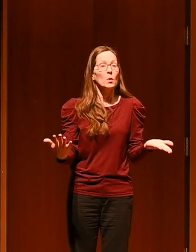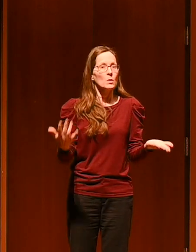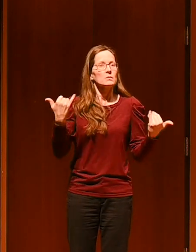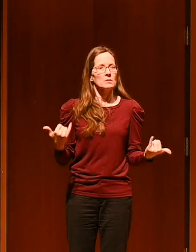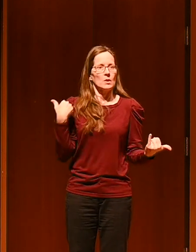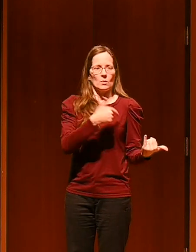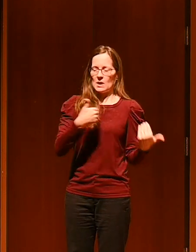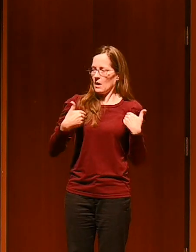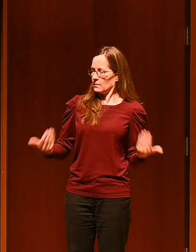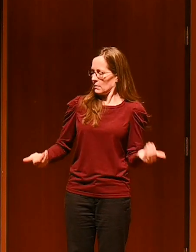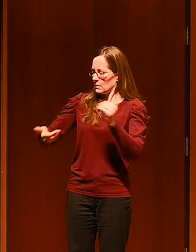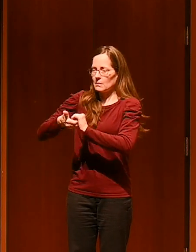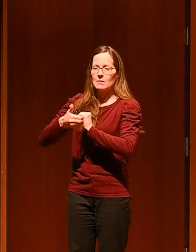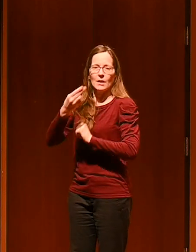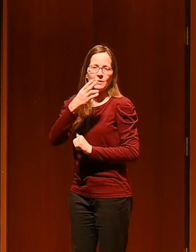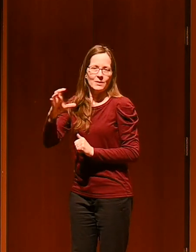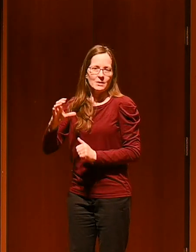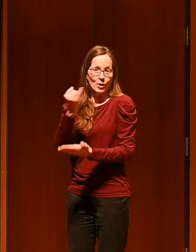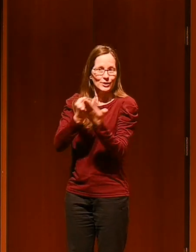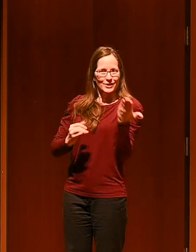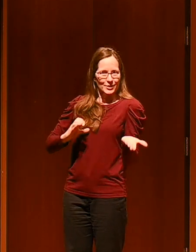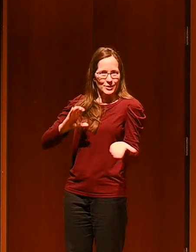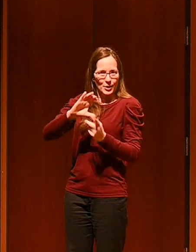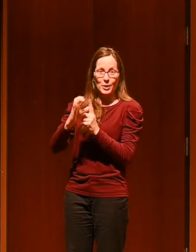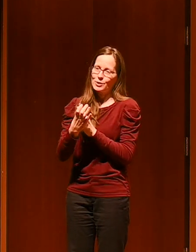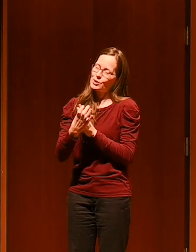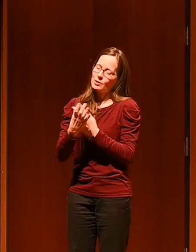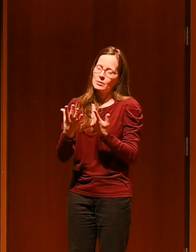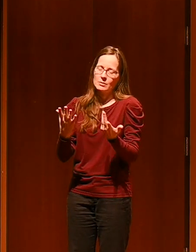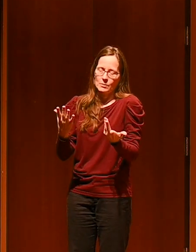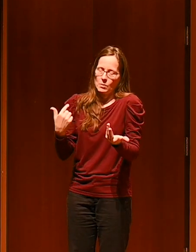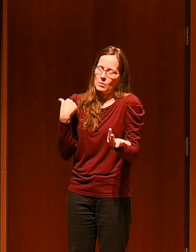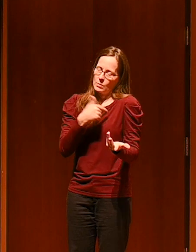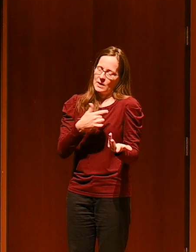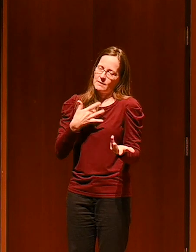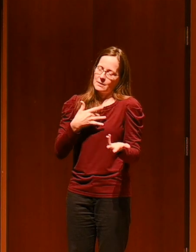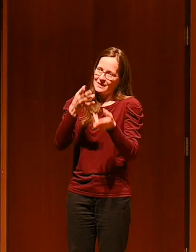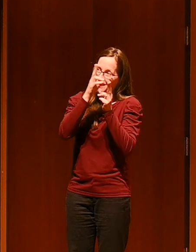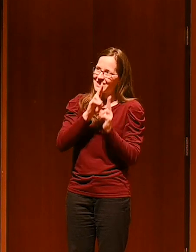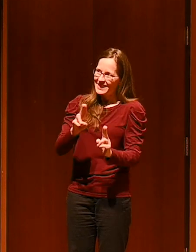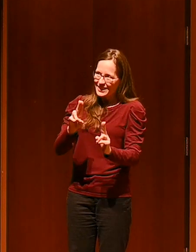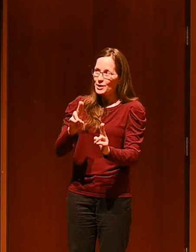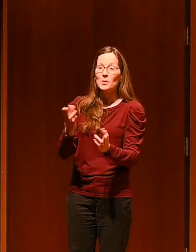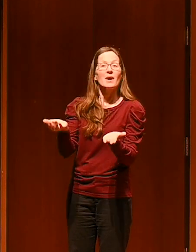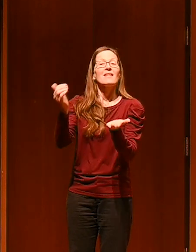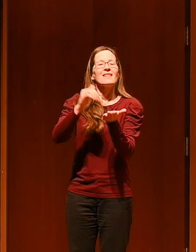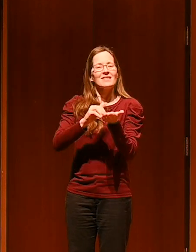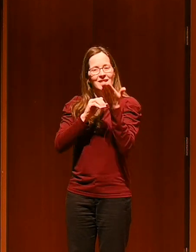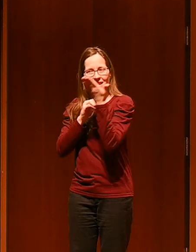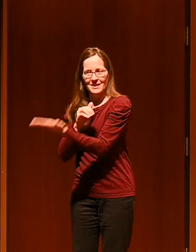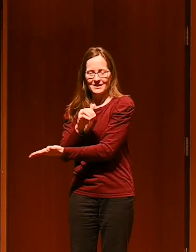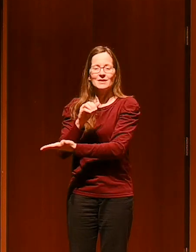Culture, it means the world to us. And so at this point, I want to bring up Mr. Stoll again to kick us off in form. Thank you.